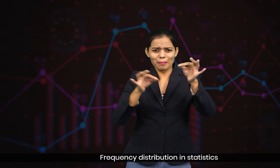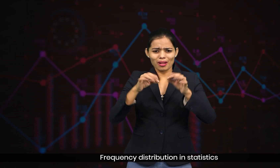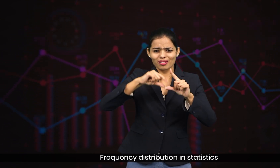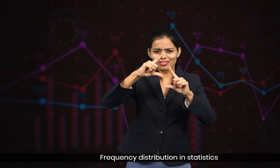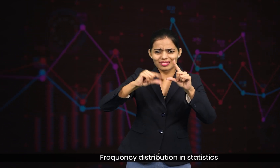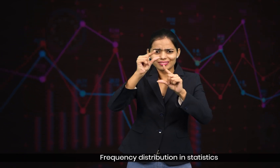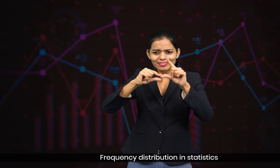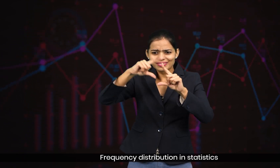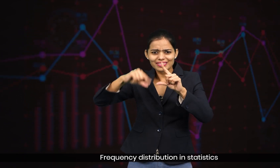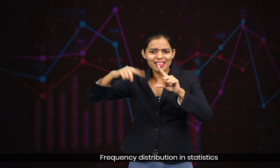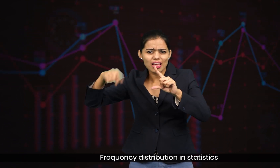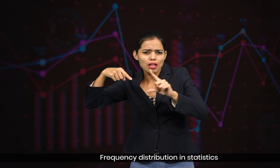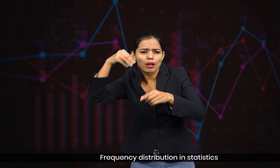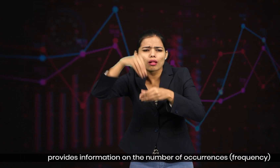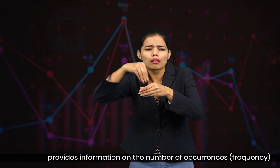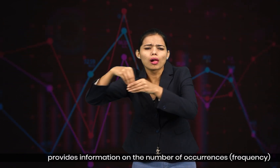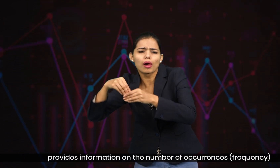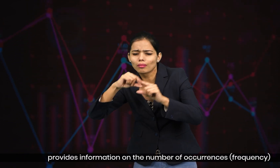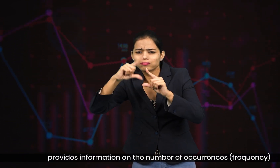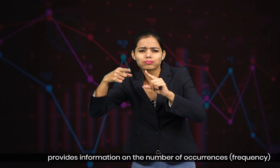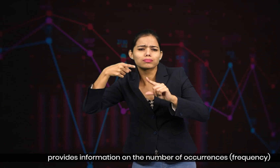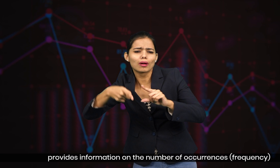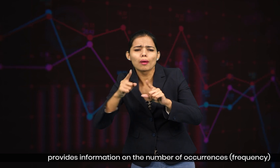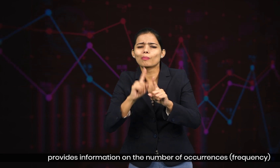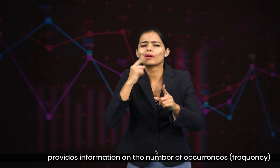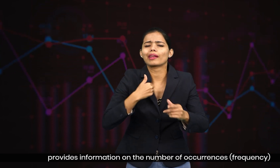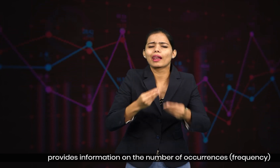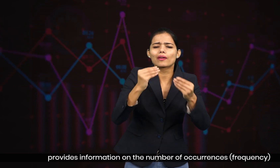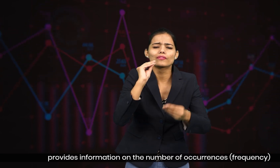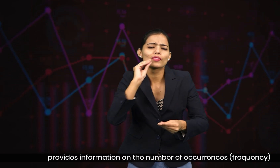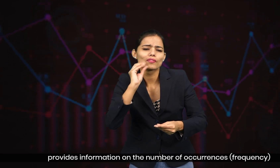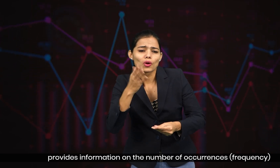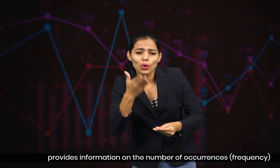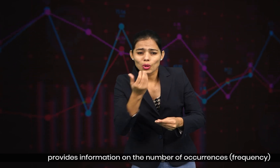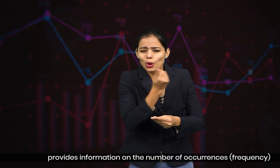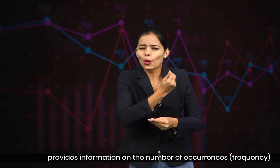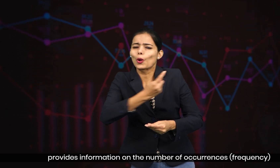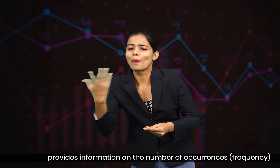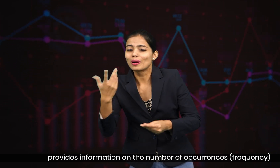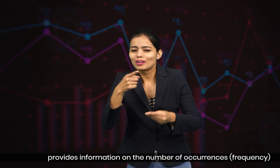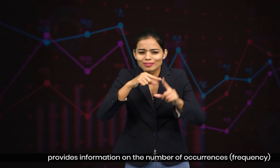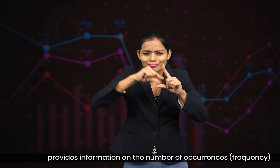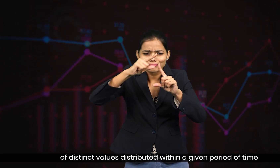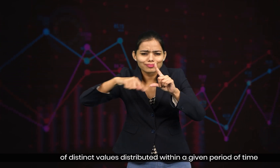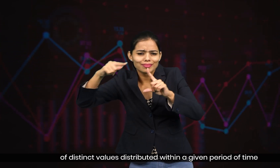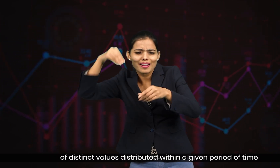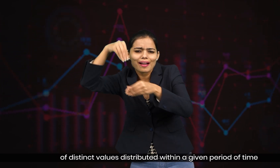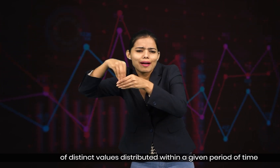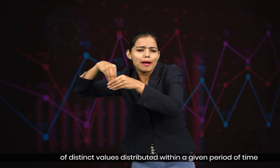Frequency distribution in statistics provides information on the number of occurrences, frequency of distinct